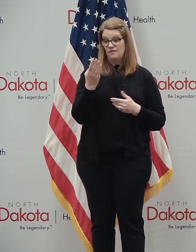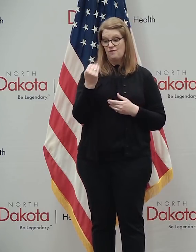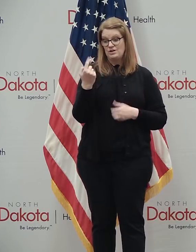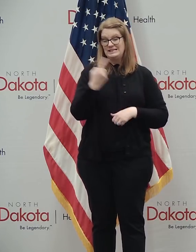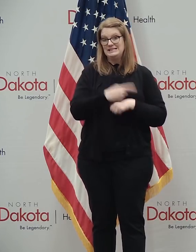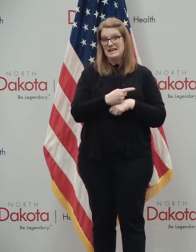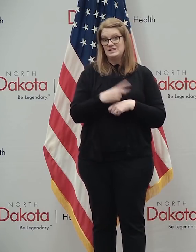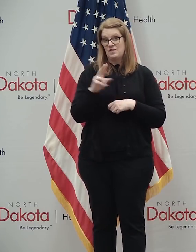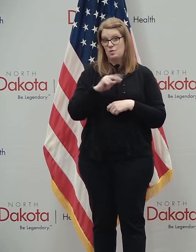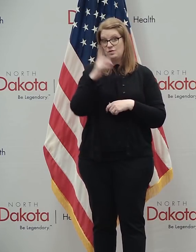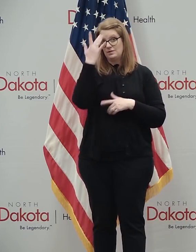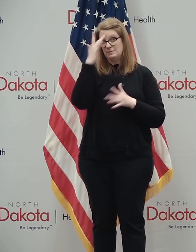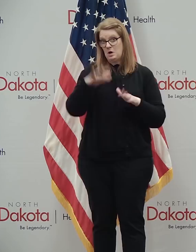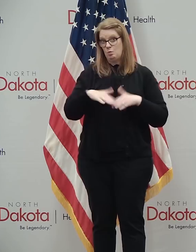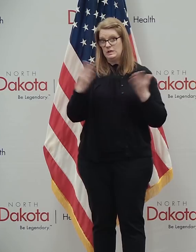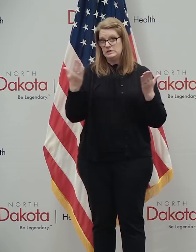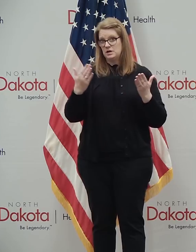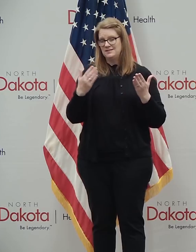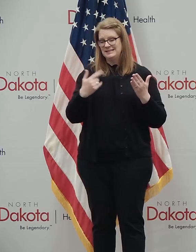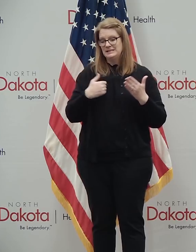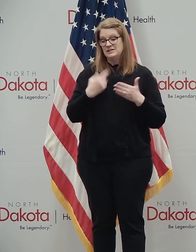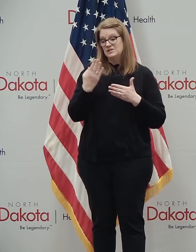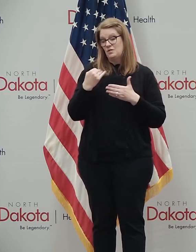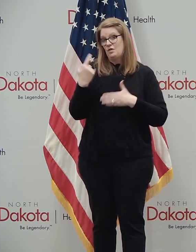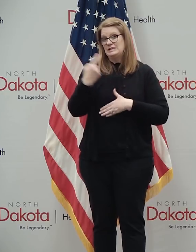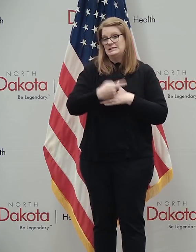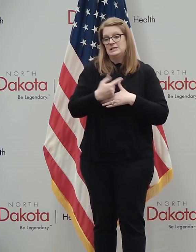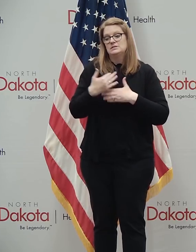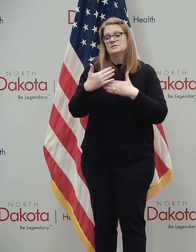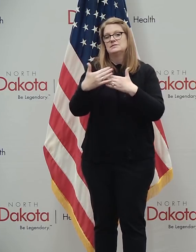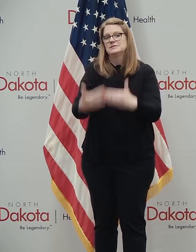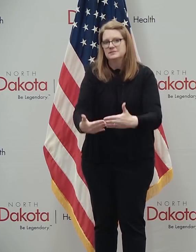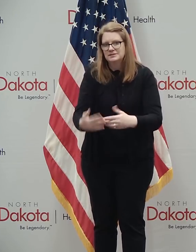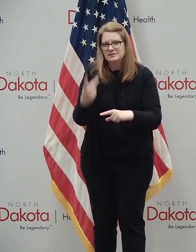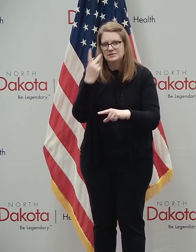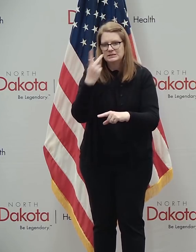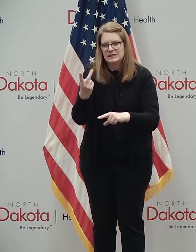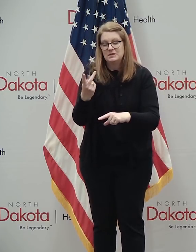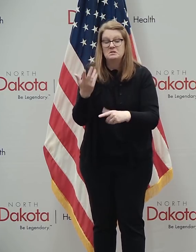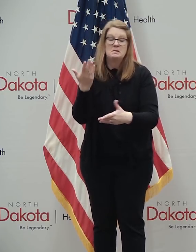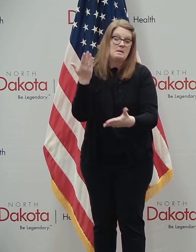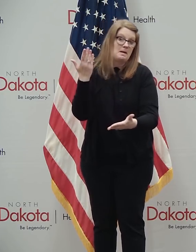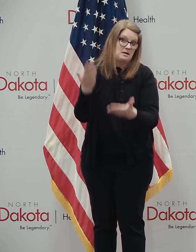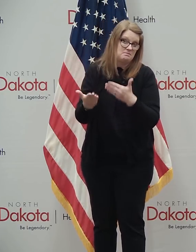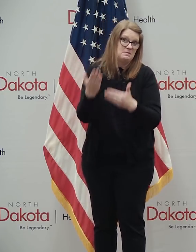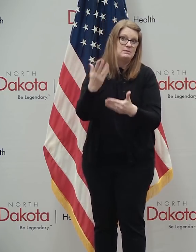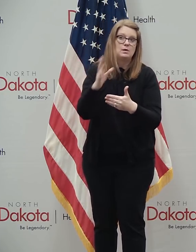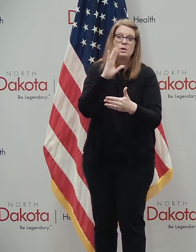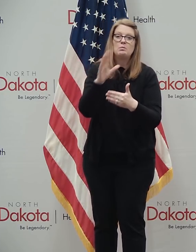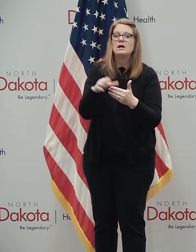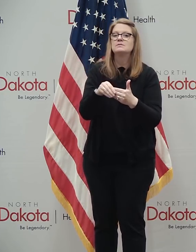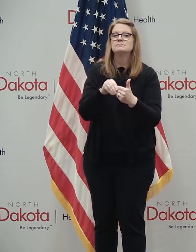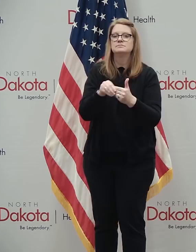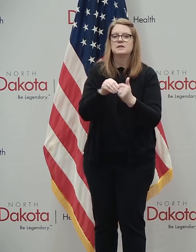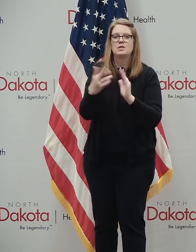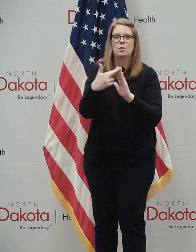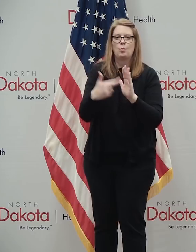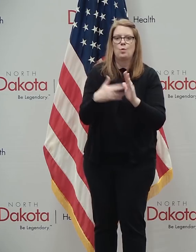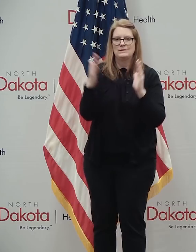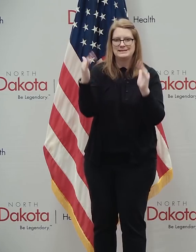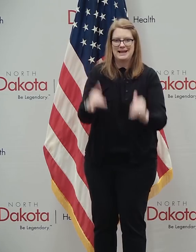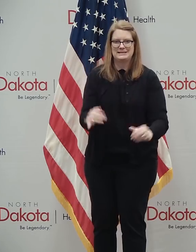We'll have a better sense as we look ahead towards even additional loosening up on larger events. Next